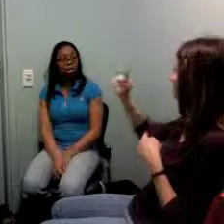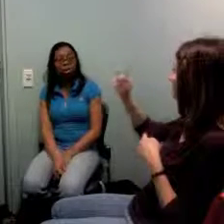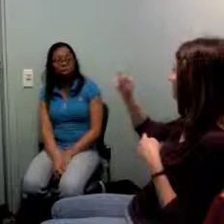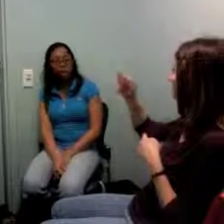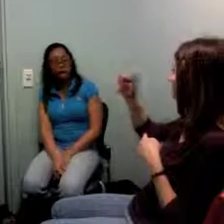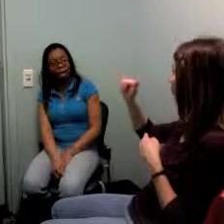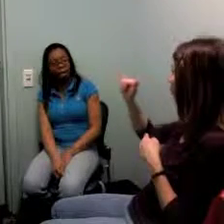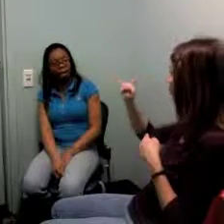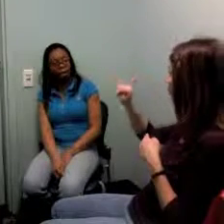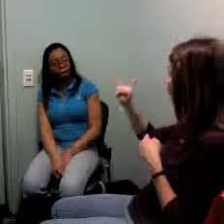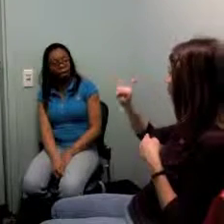straight shot.